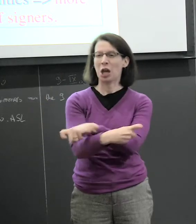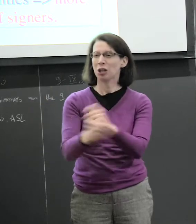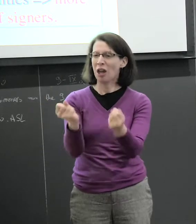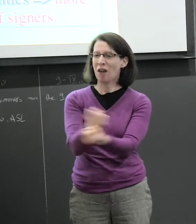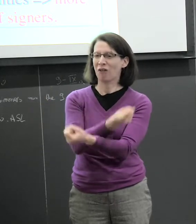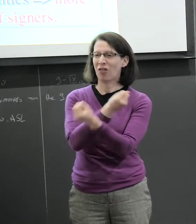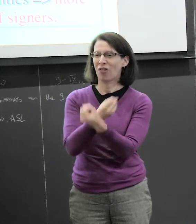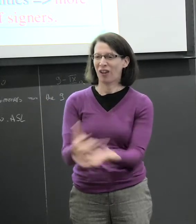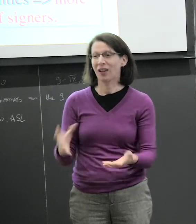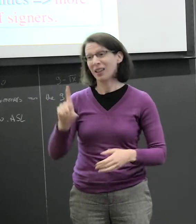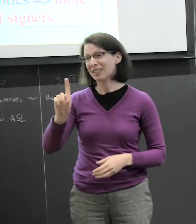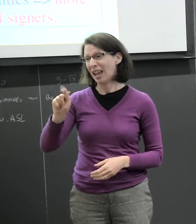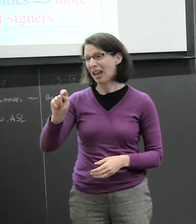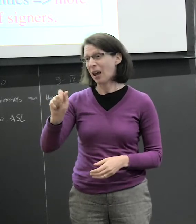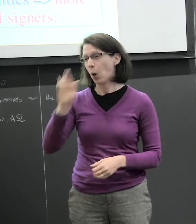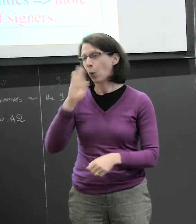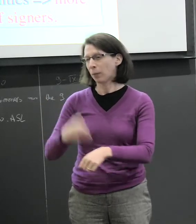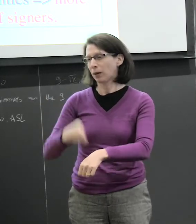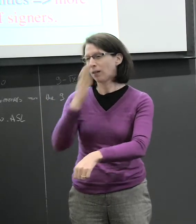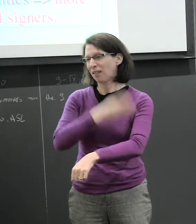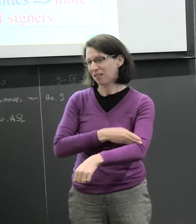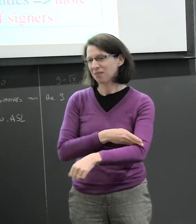we'll get much better data. These are very hard data.